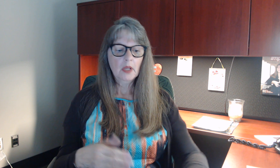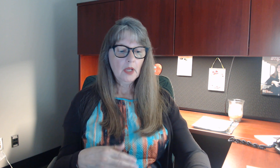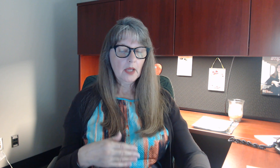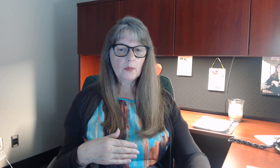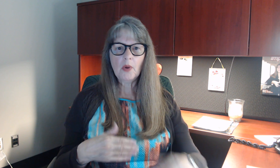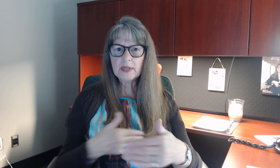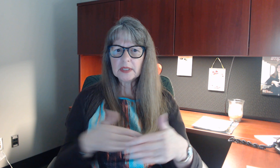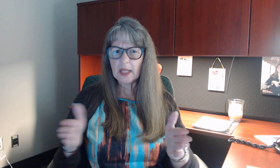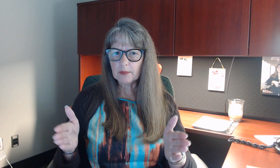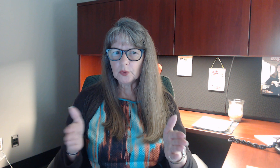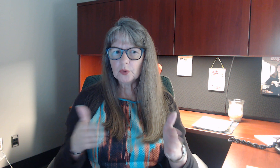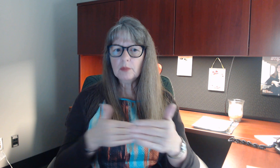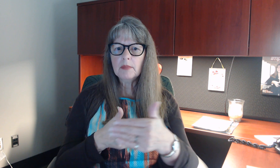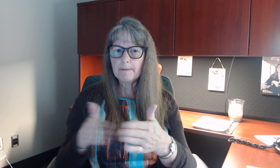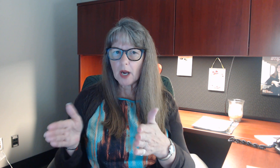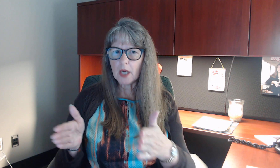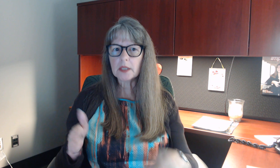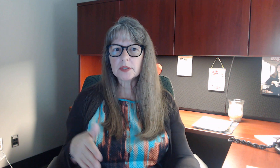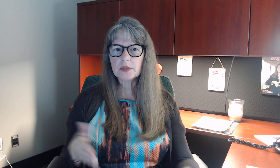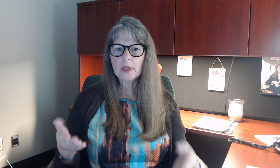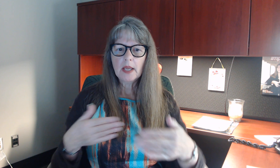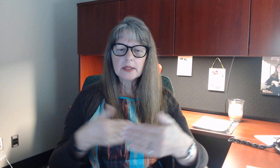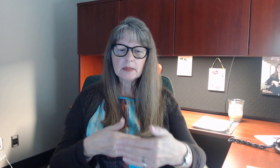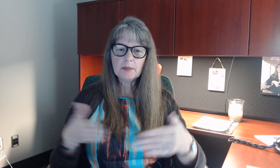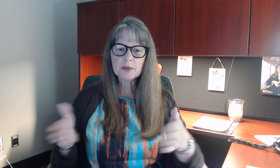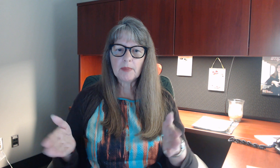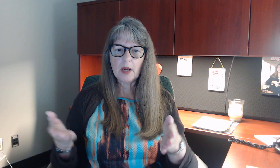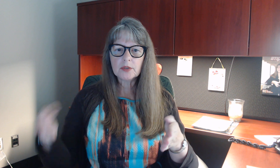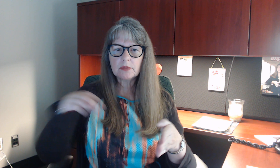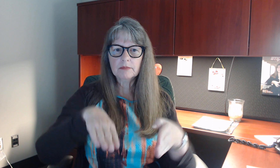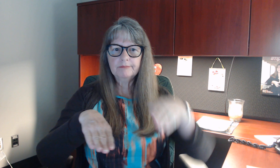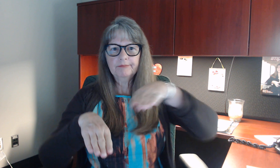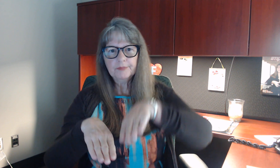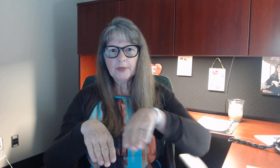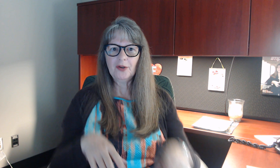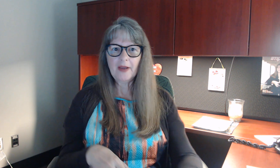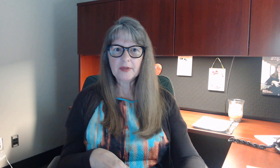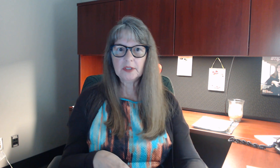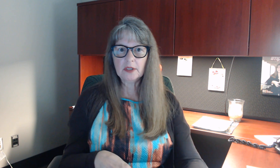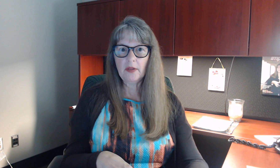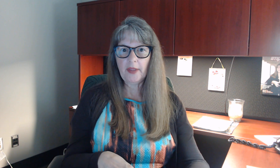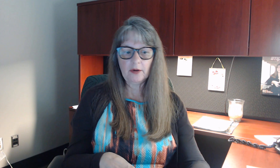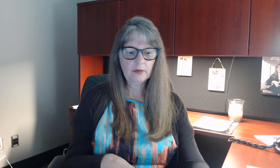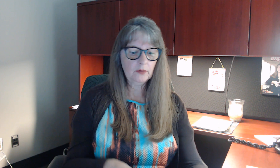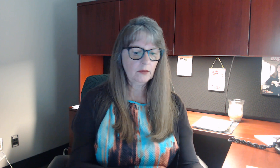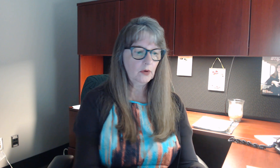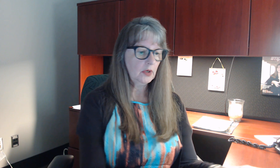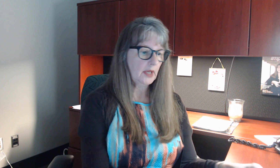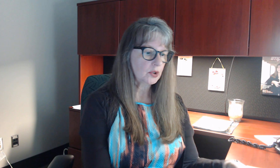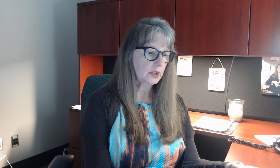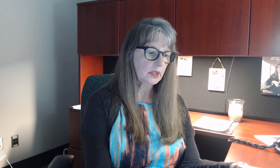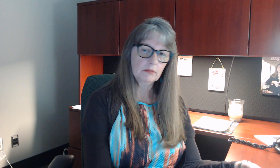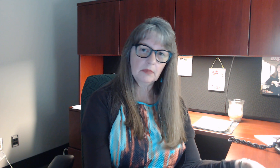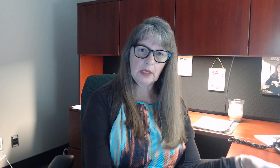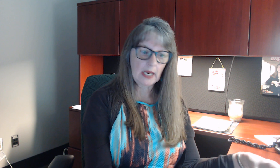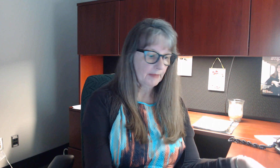And we already did like room, box. Sometimes box, and you have the lid on there. You can actually kind of